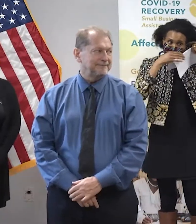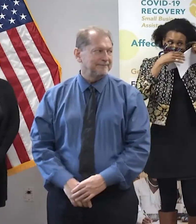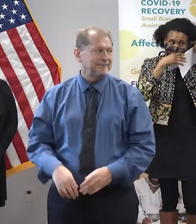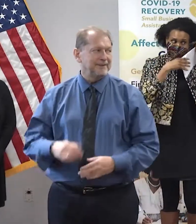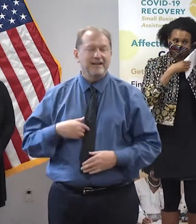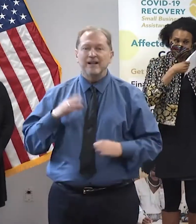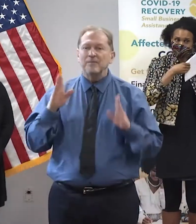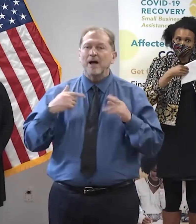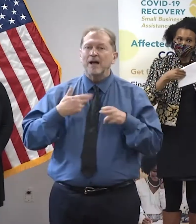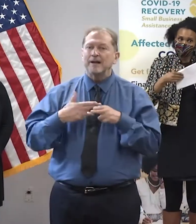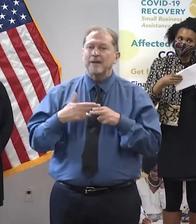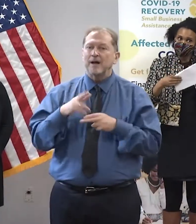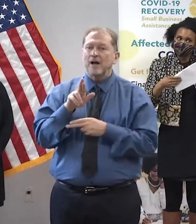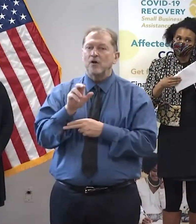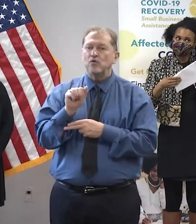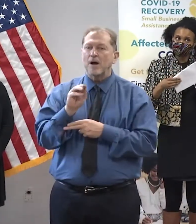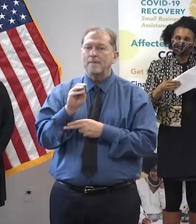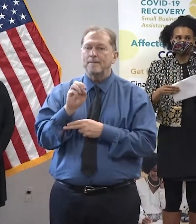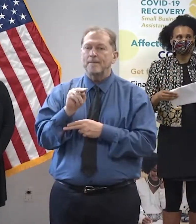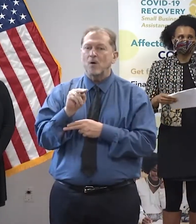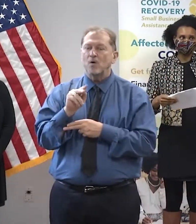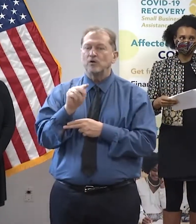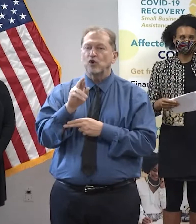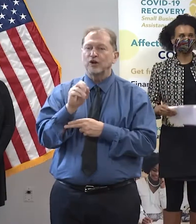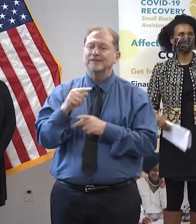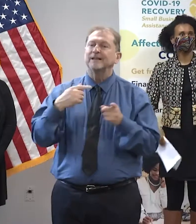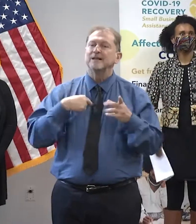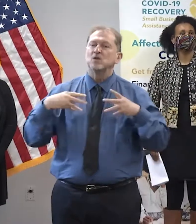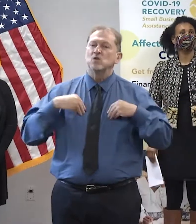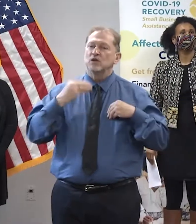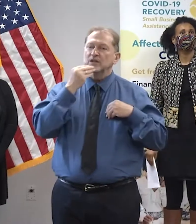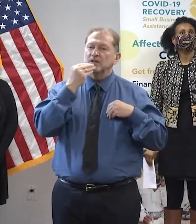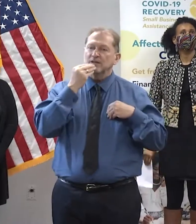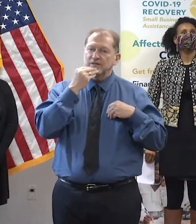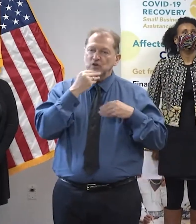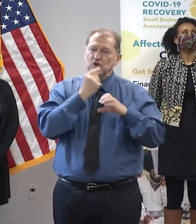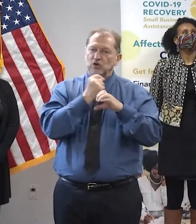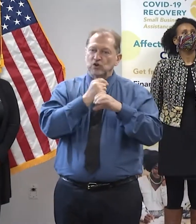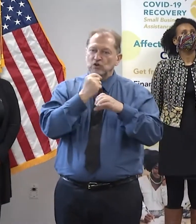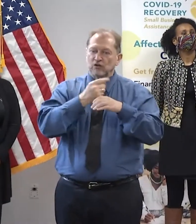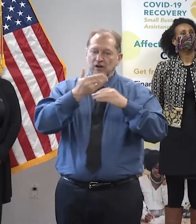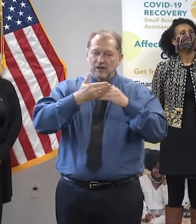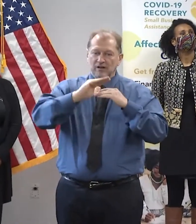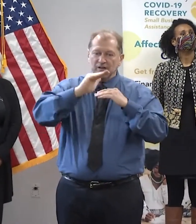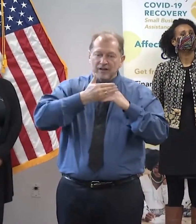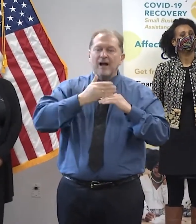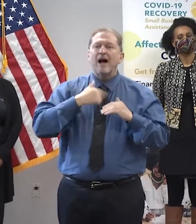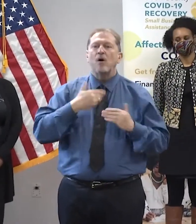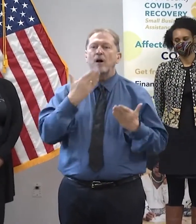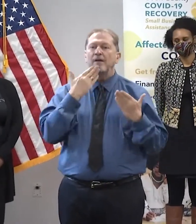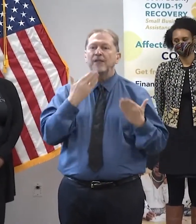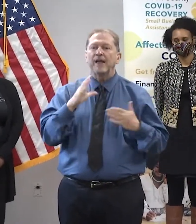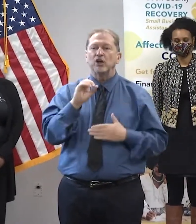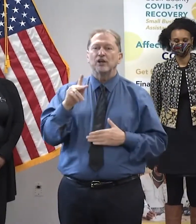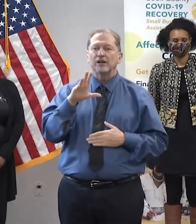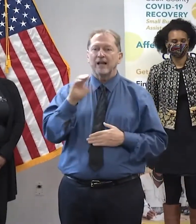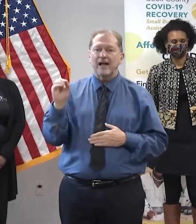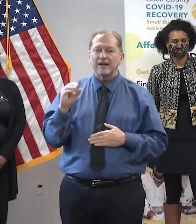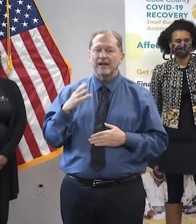Hello, I'm Ramon Torres, owner of Aztec Dates Food Truck Incorporated. I'd like to thank Cook County and the offices